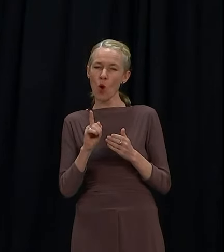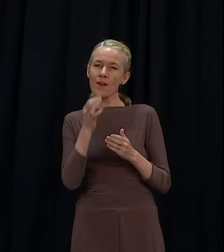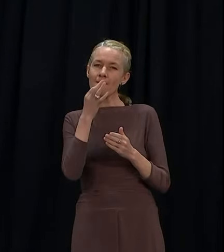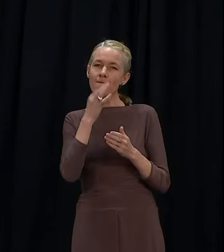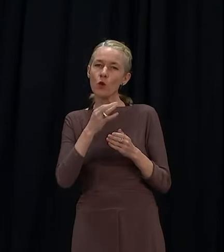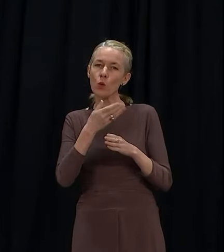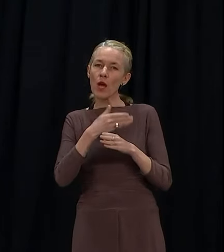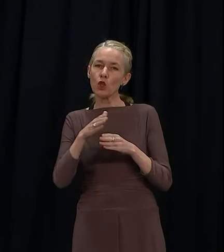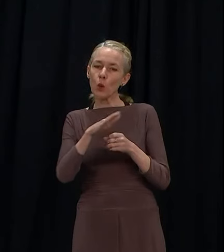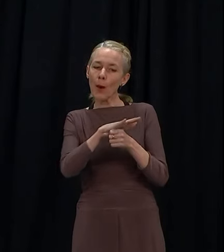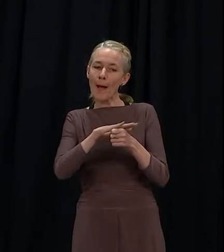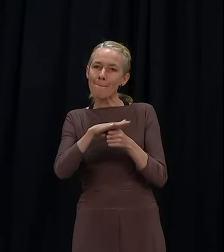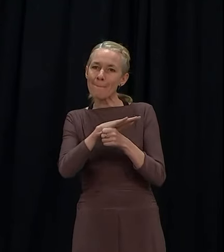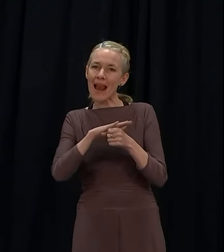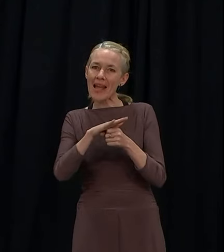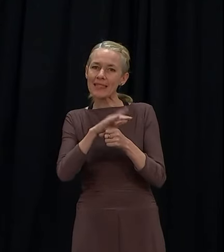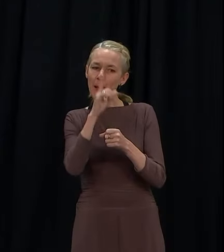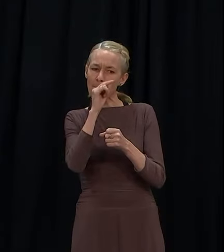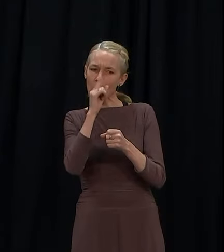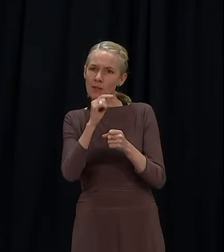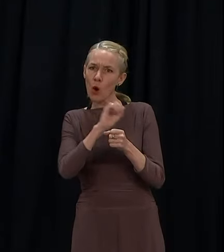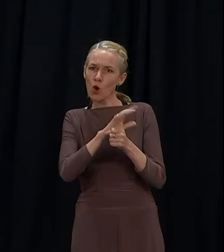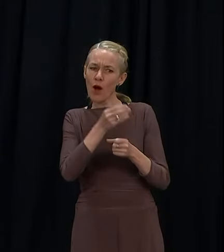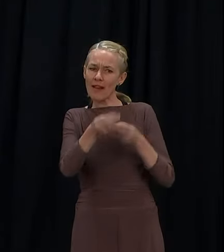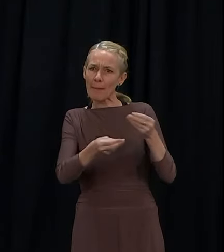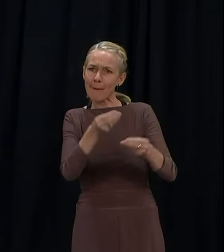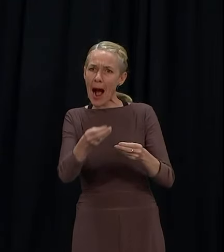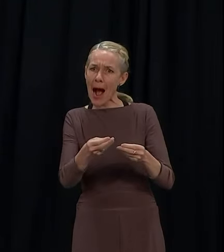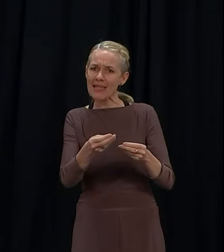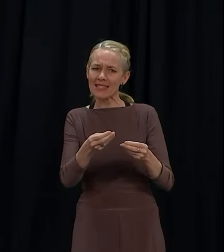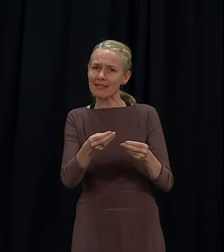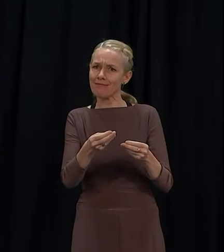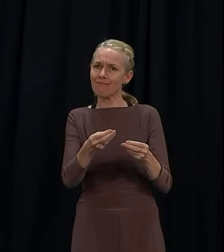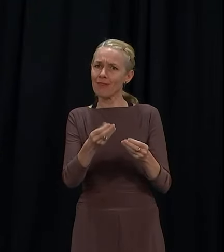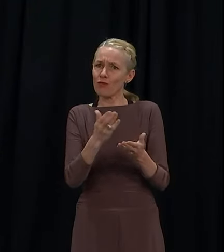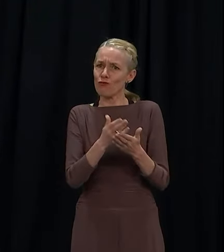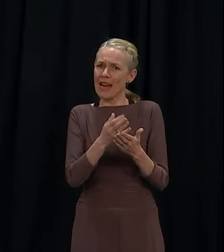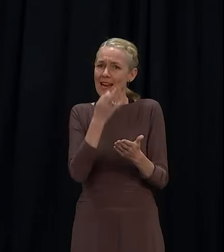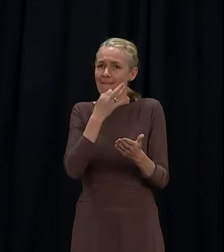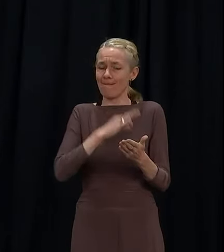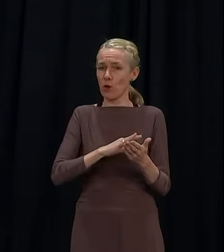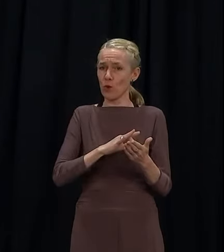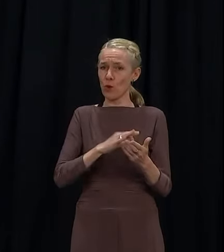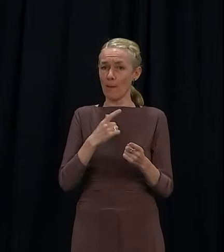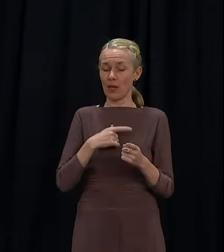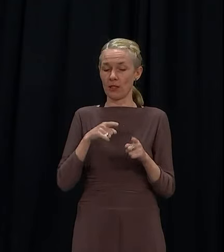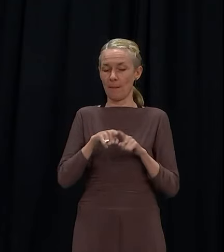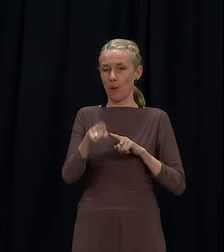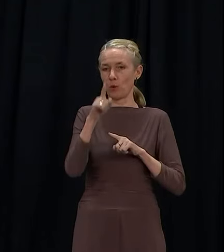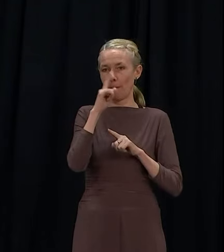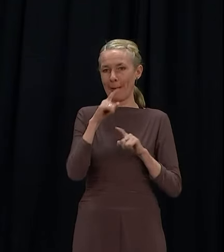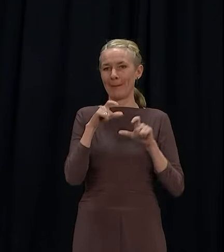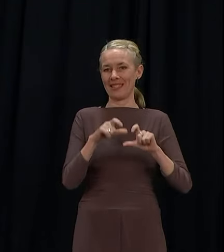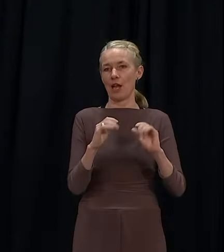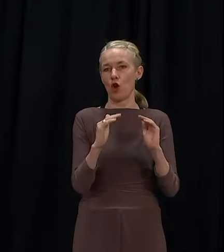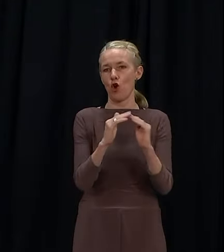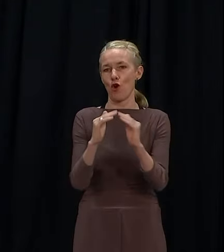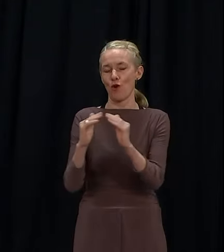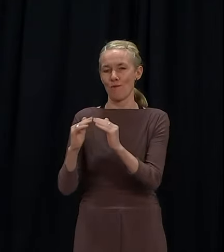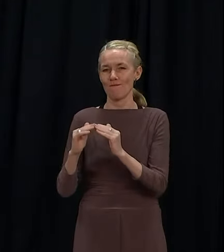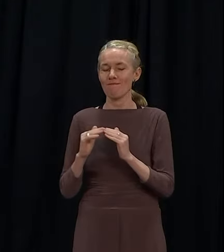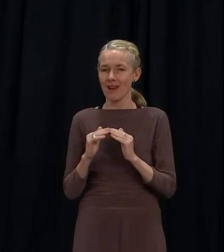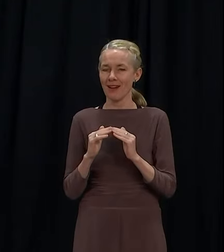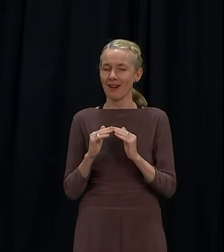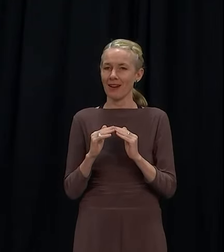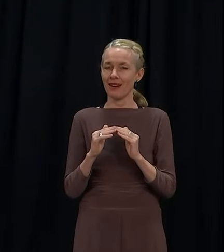While our cases are continuing to grow, these locations of interest aren't continuing to grow exponentially alongside them, and